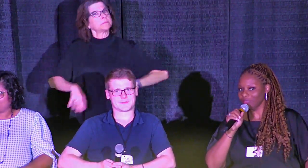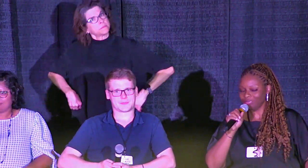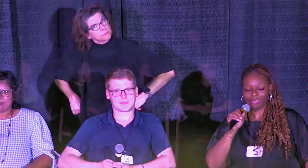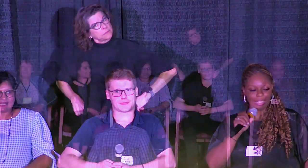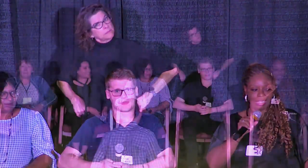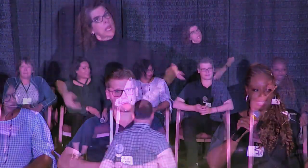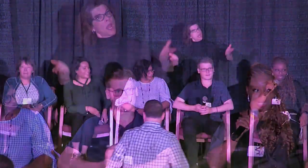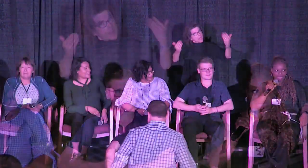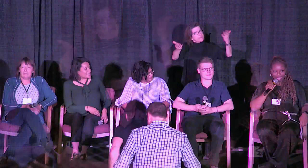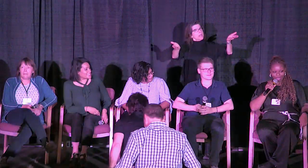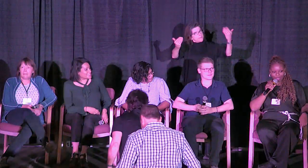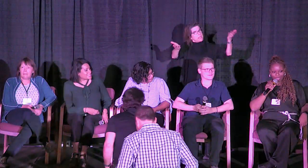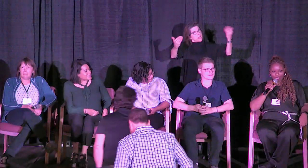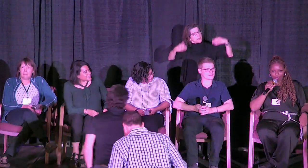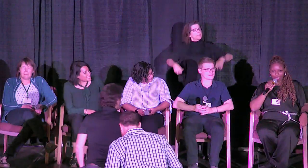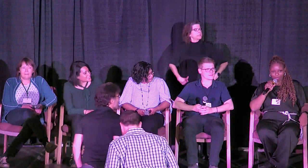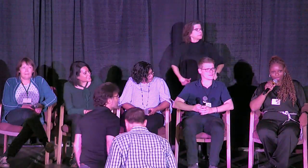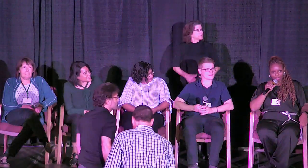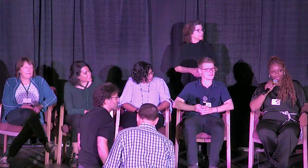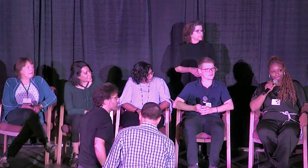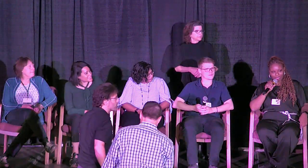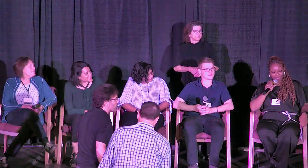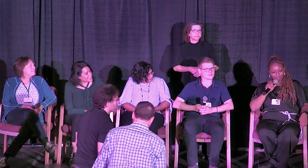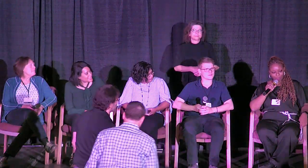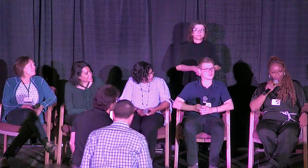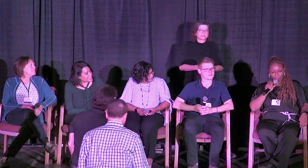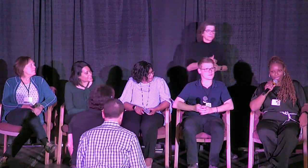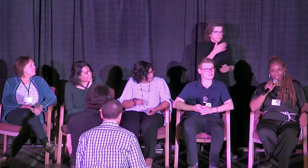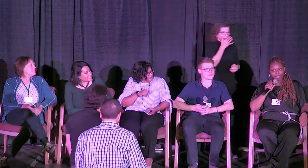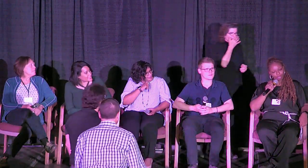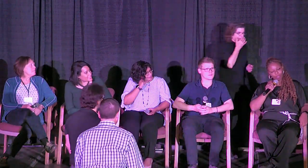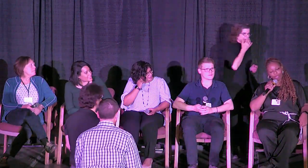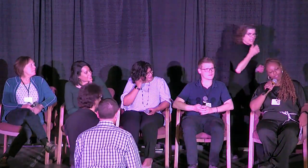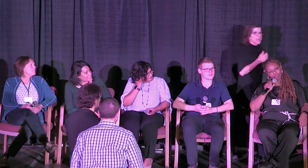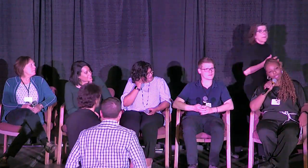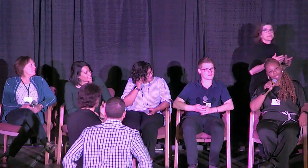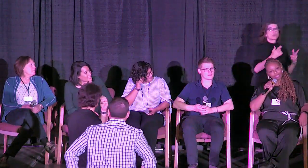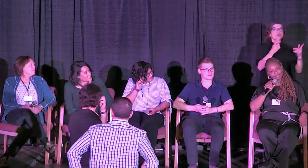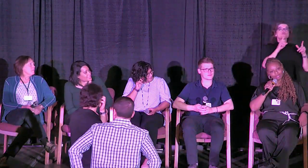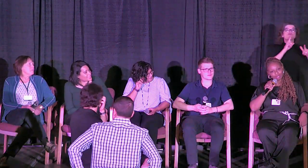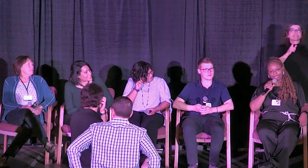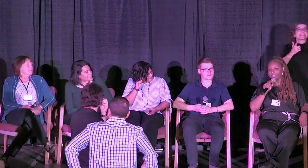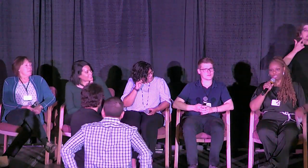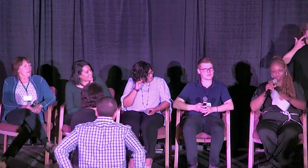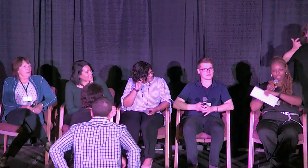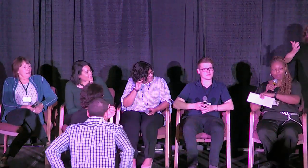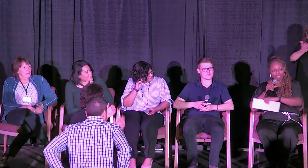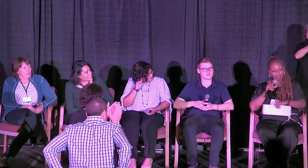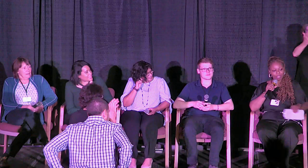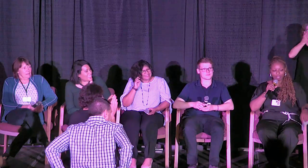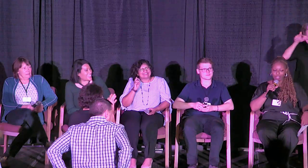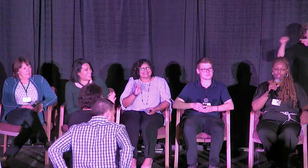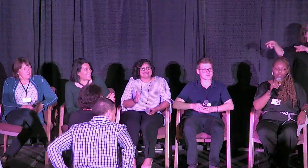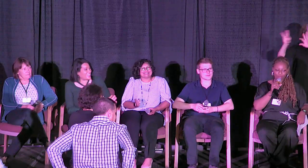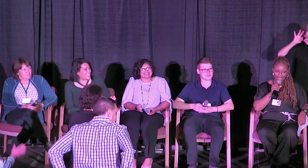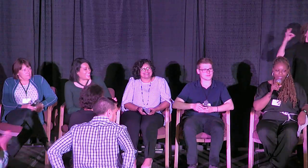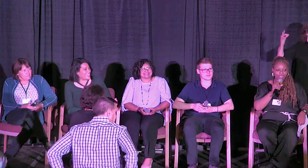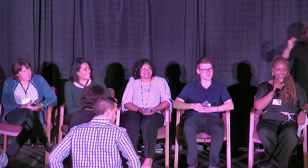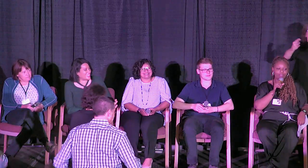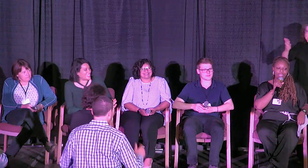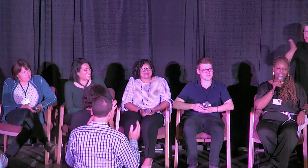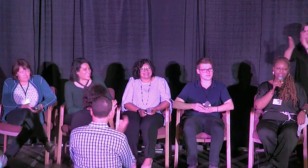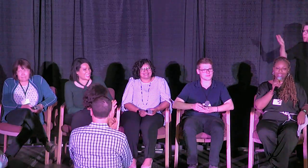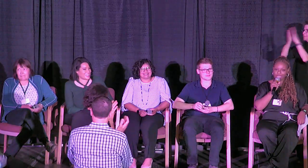waiting. All right. I want you guys to give a big hearty round of applause. This is your family up here for